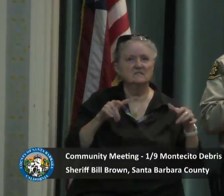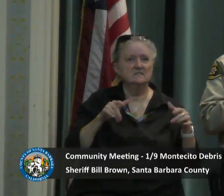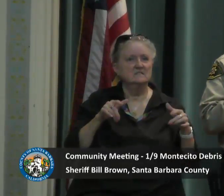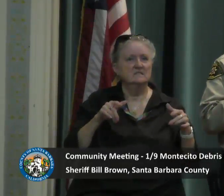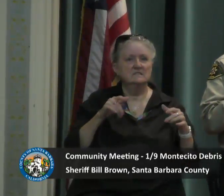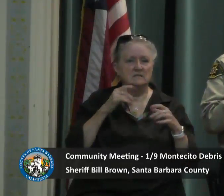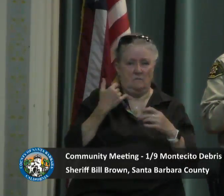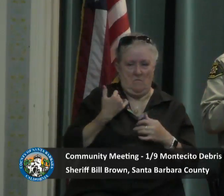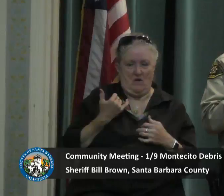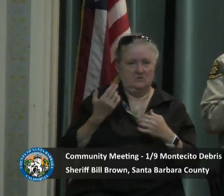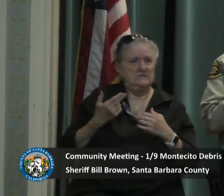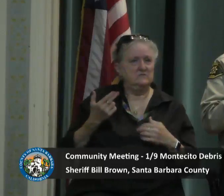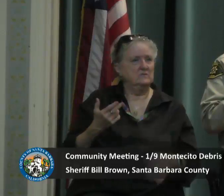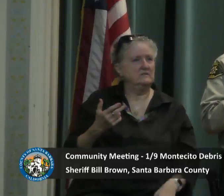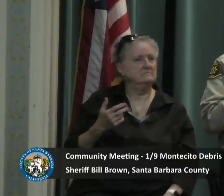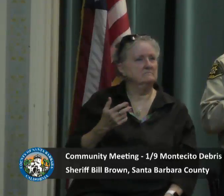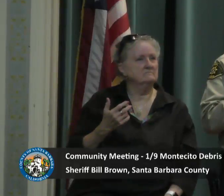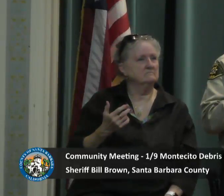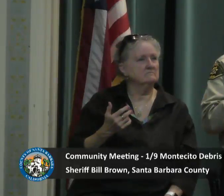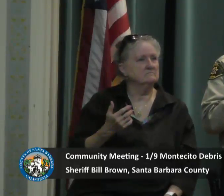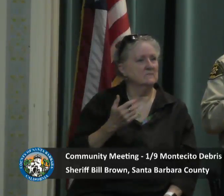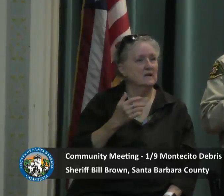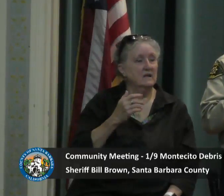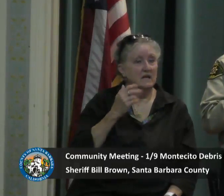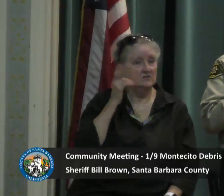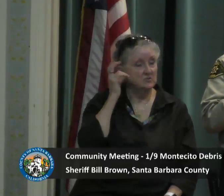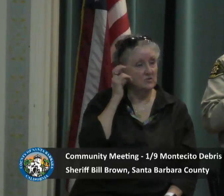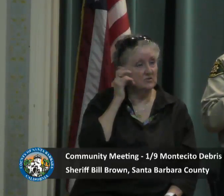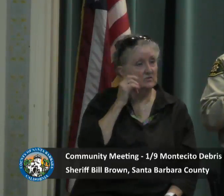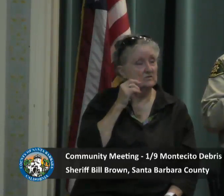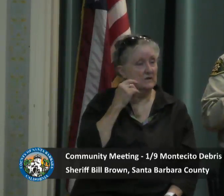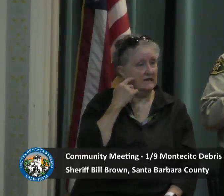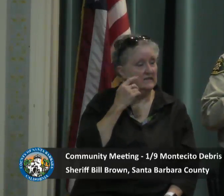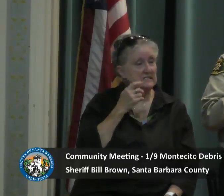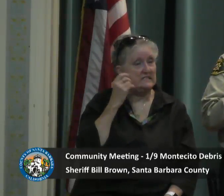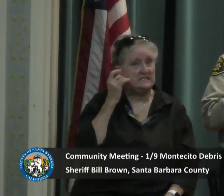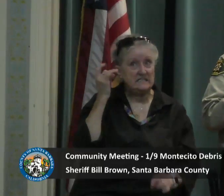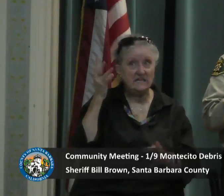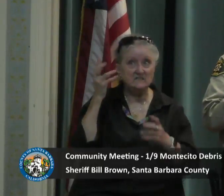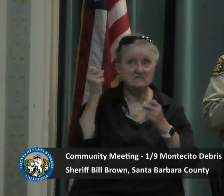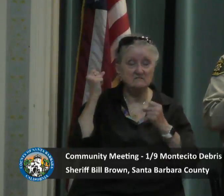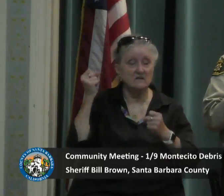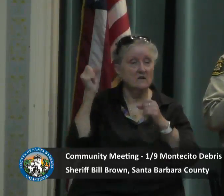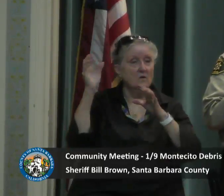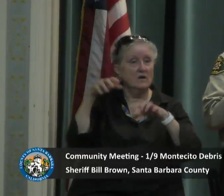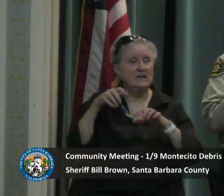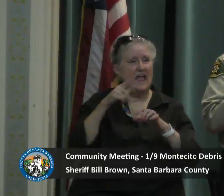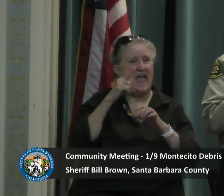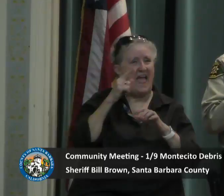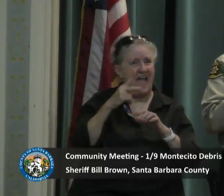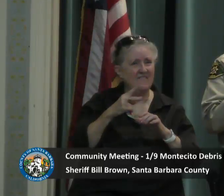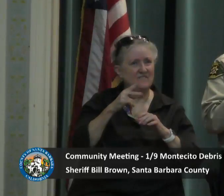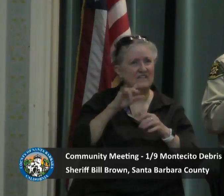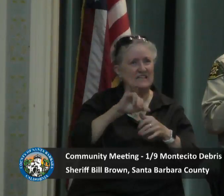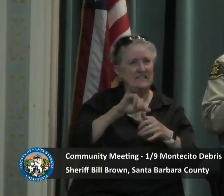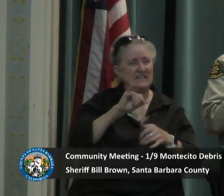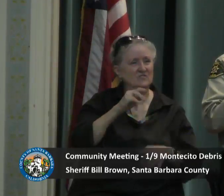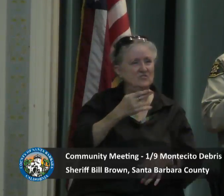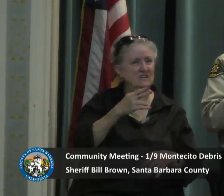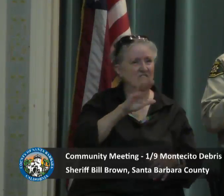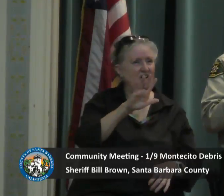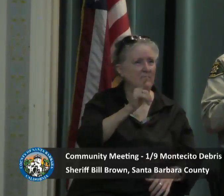modern history. And as you heard, we had this intensive rainfall, half an inch in 5 minutes,